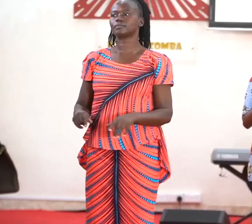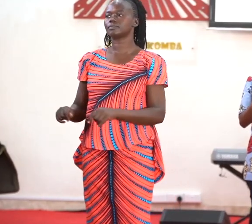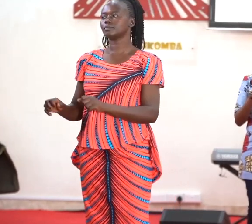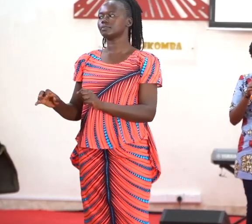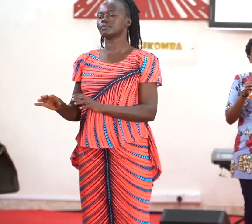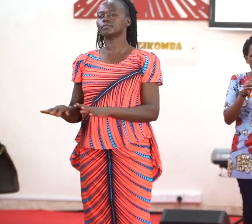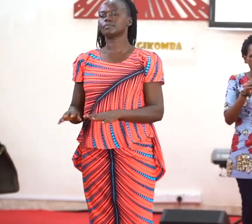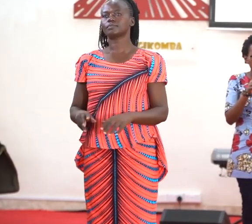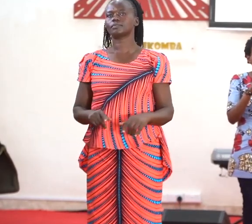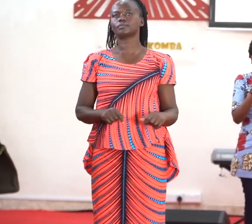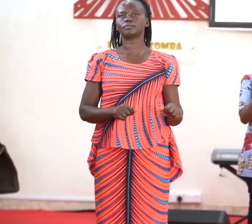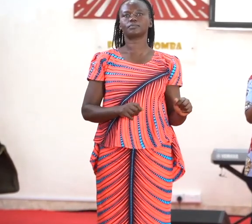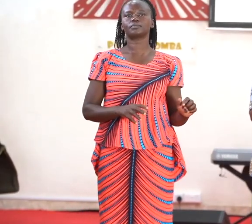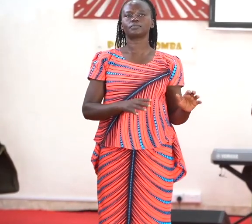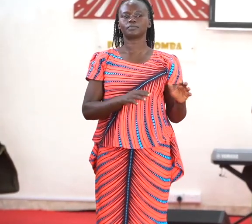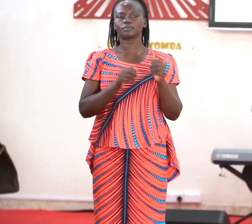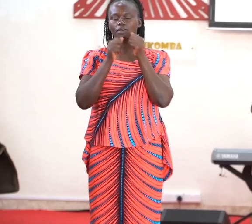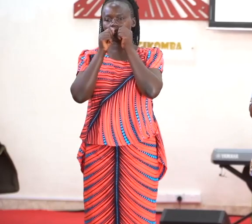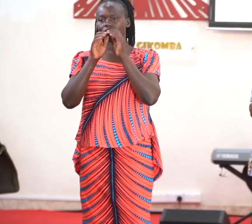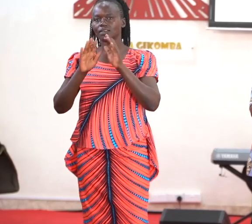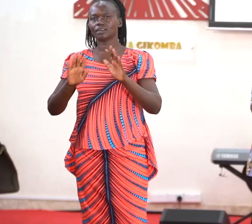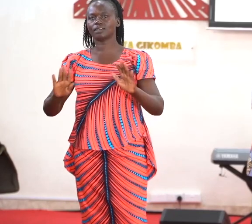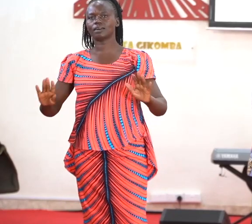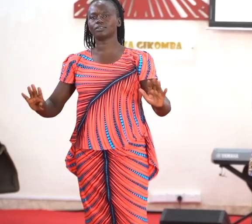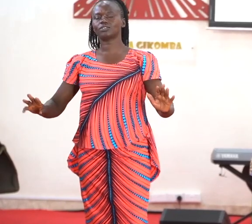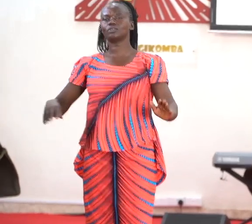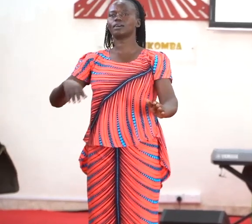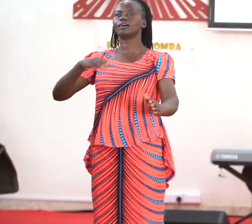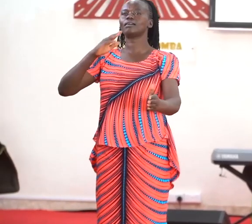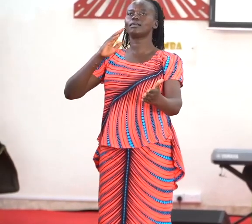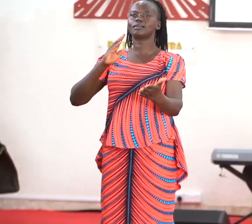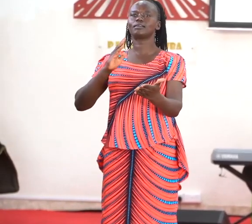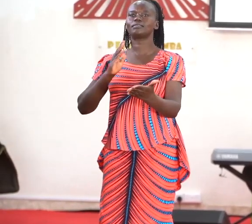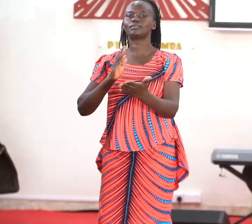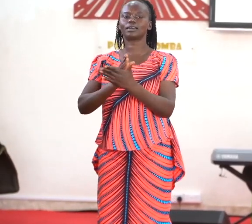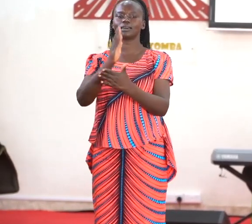Blessing, Blessed Assurance. Blessed